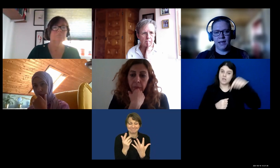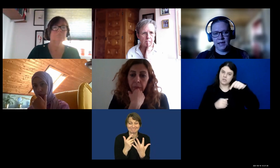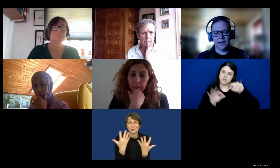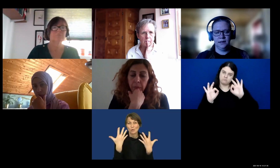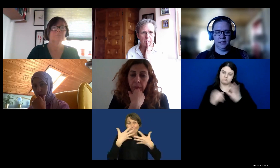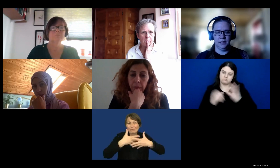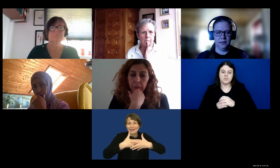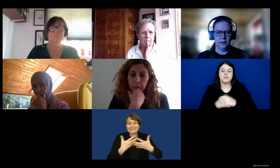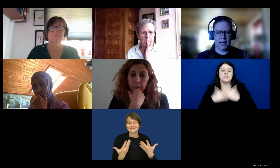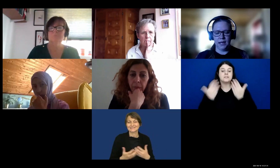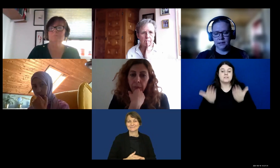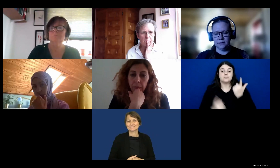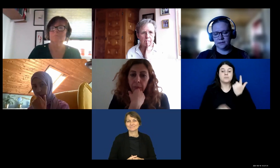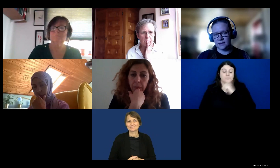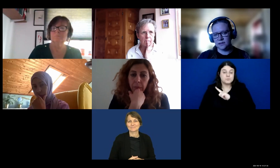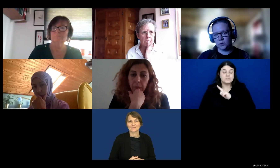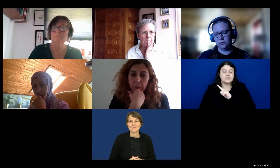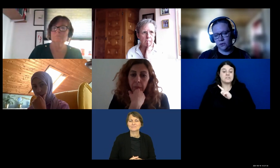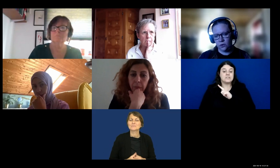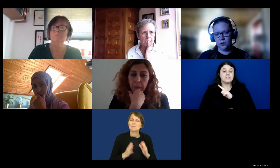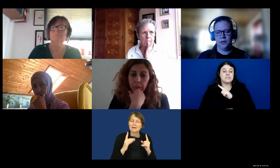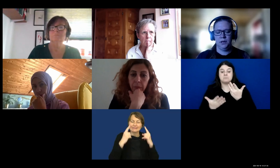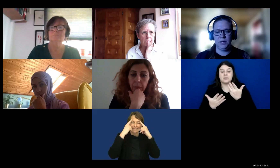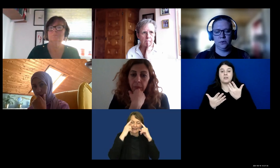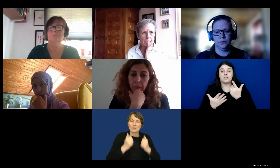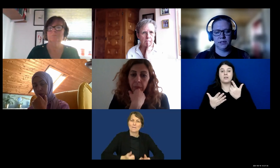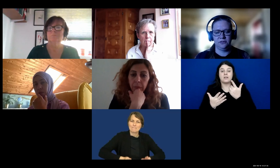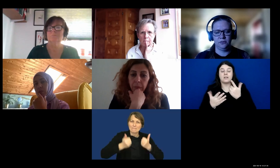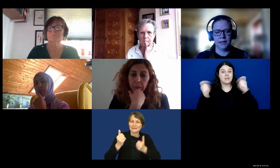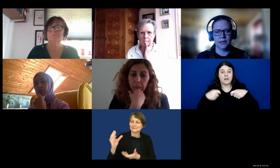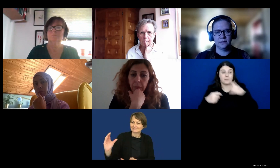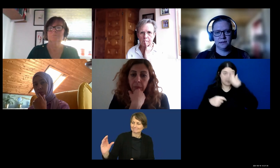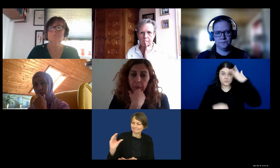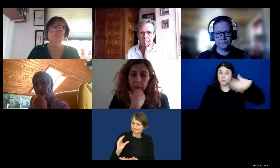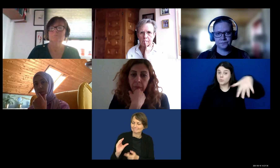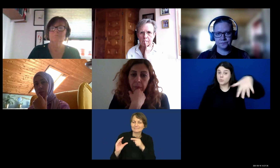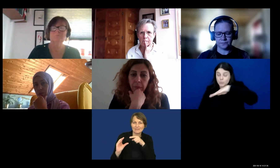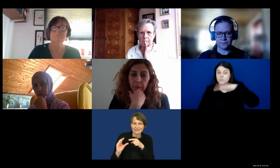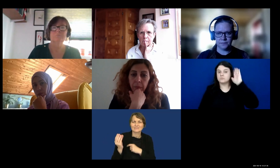to make aids accessible for people with deafblindness.